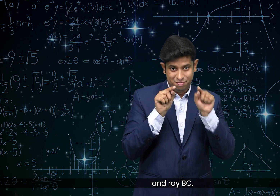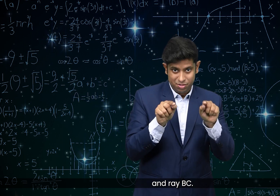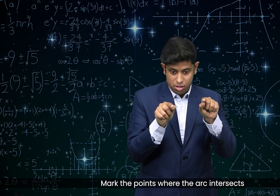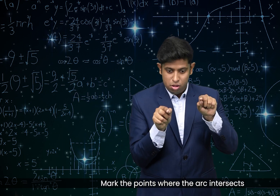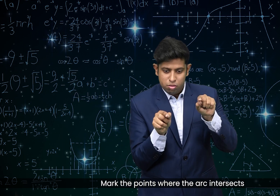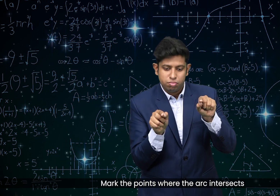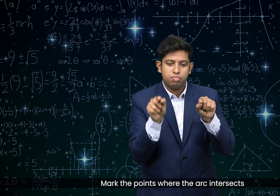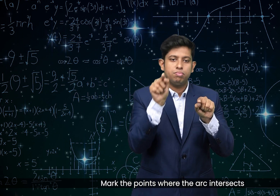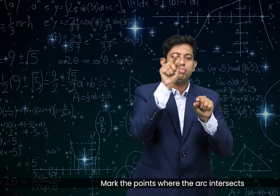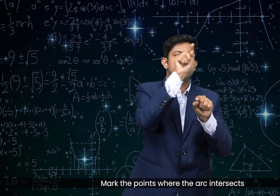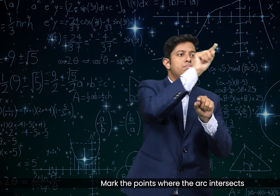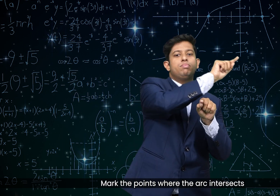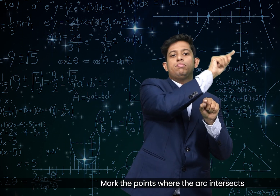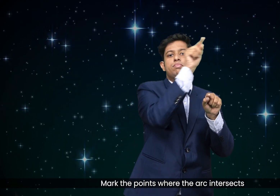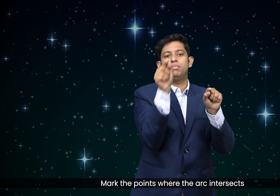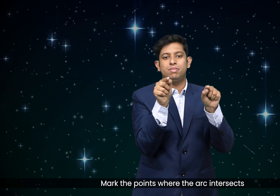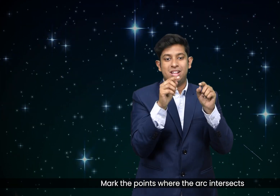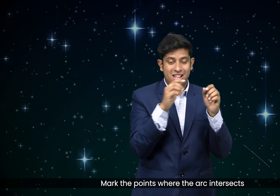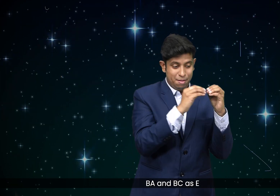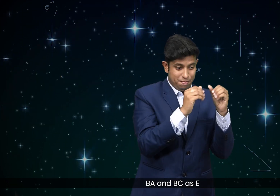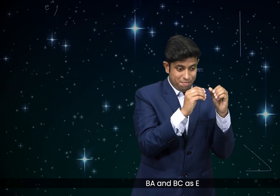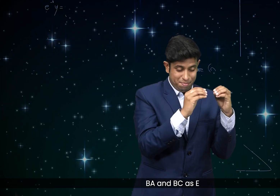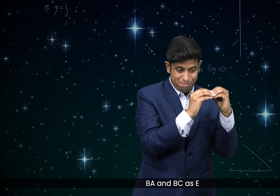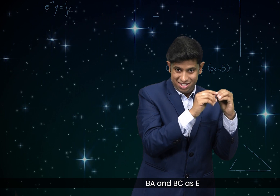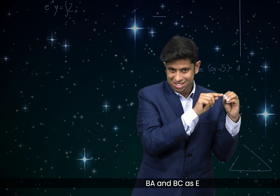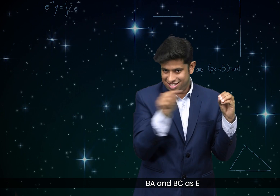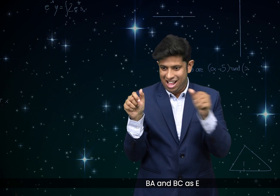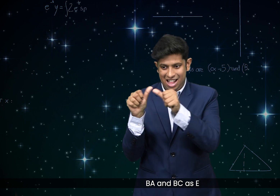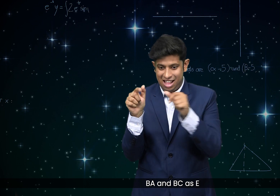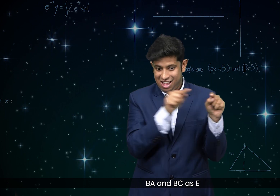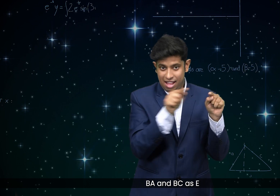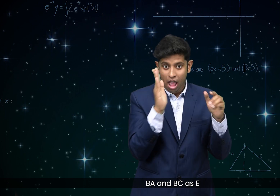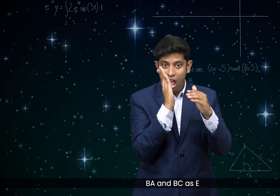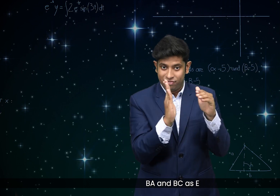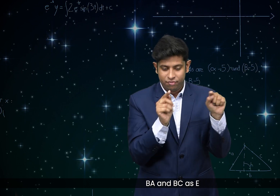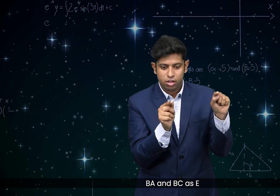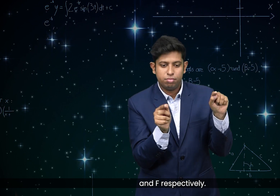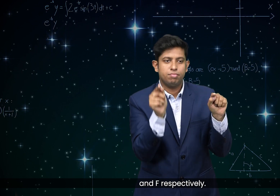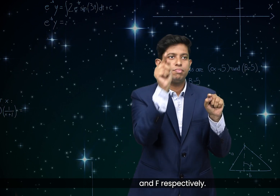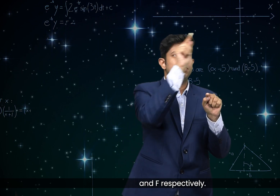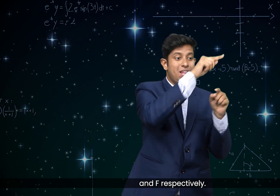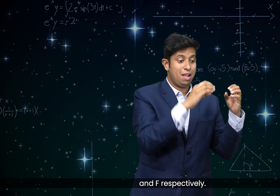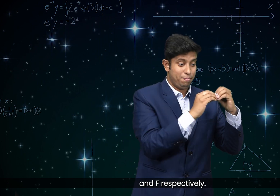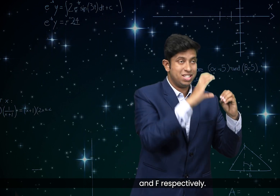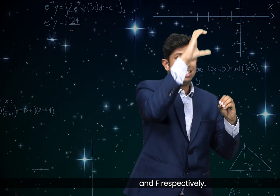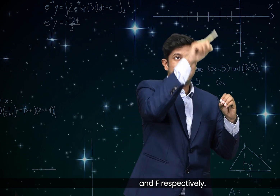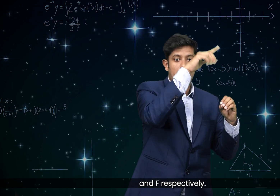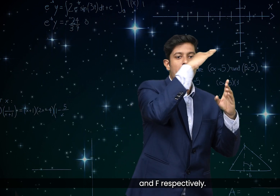Mark the points where the arc intersects BA and BC as E and F respectively.